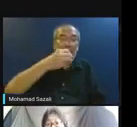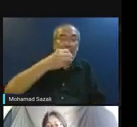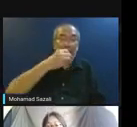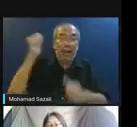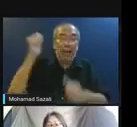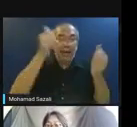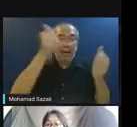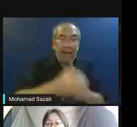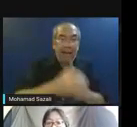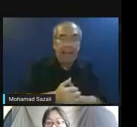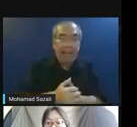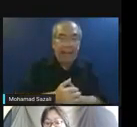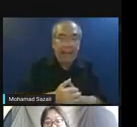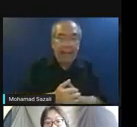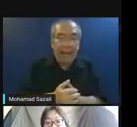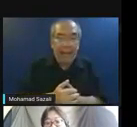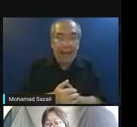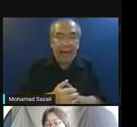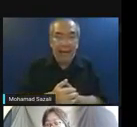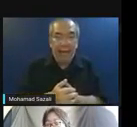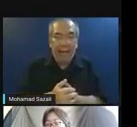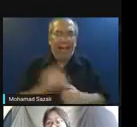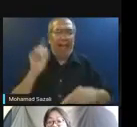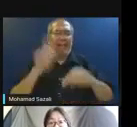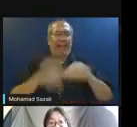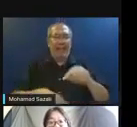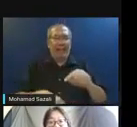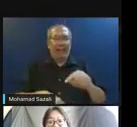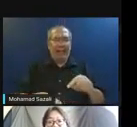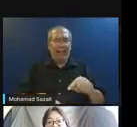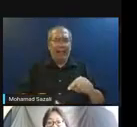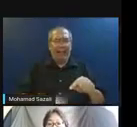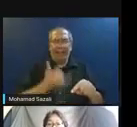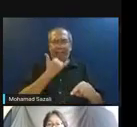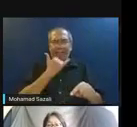it in English as walk eat air? No, right?